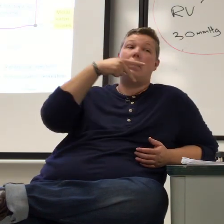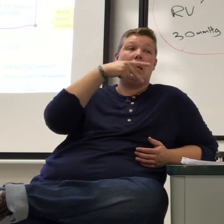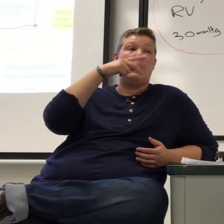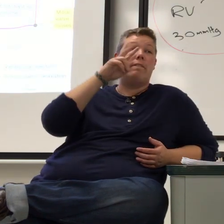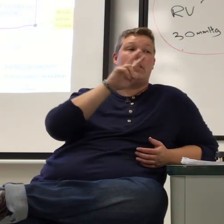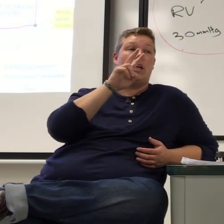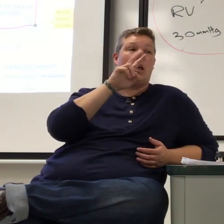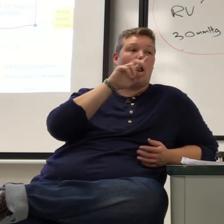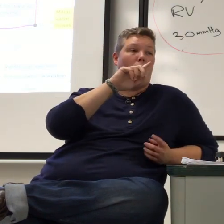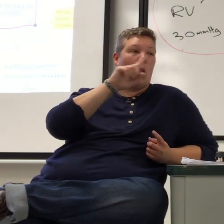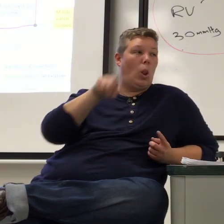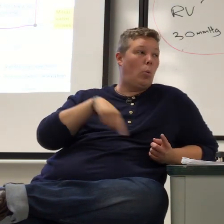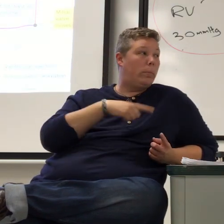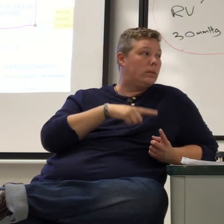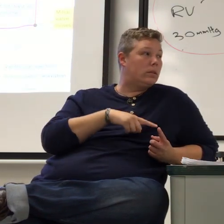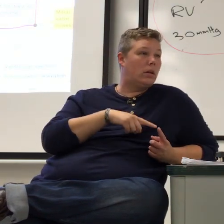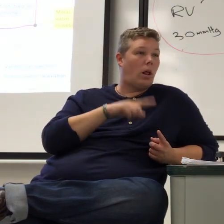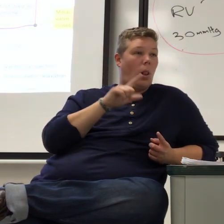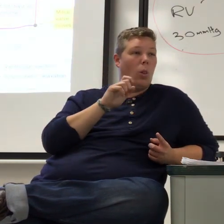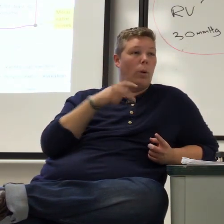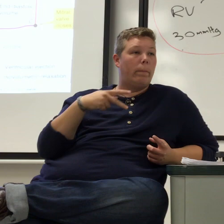loops.